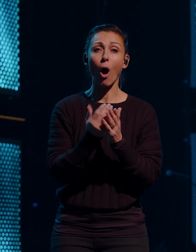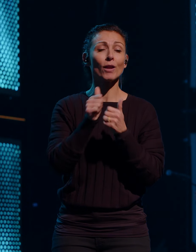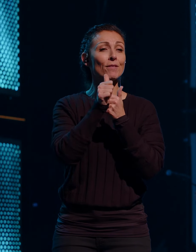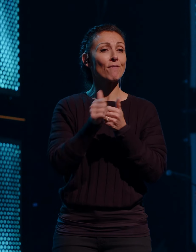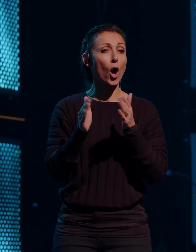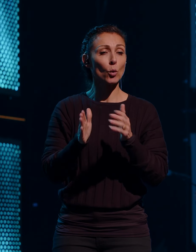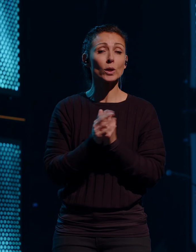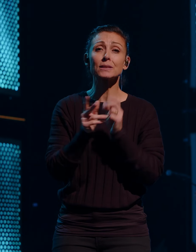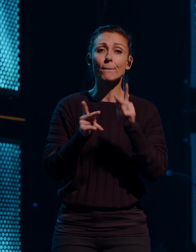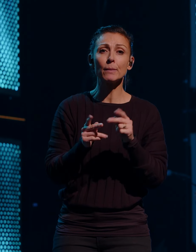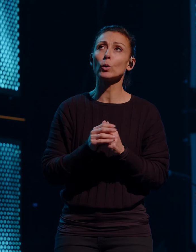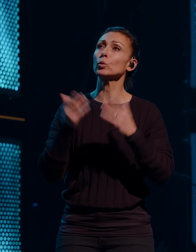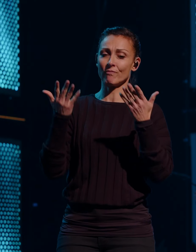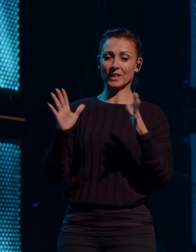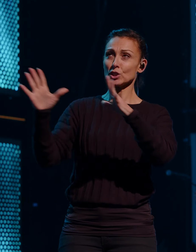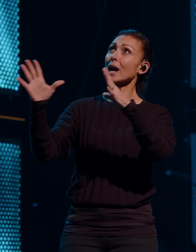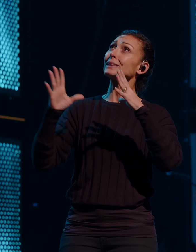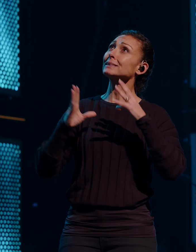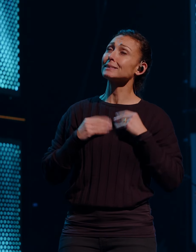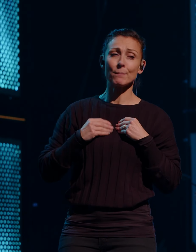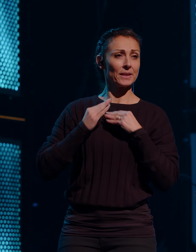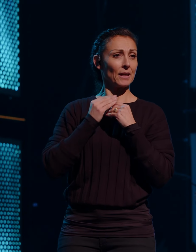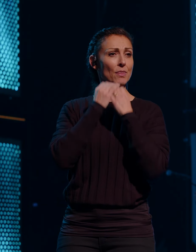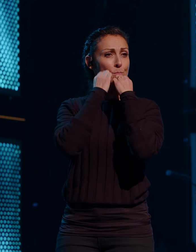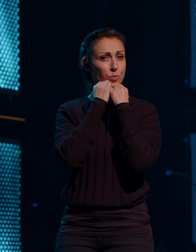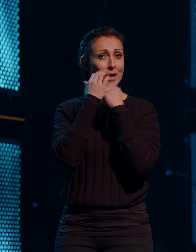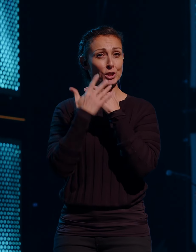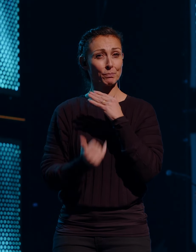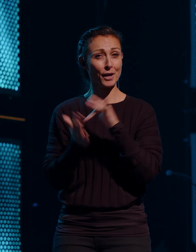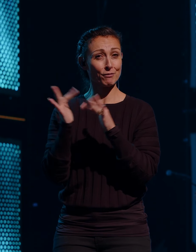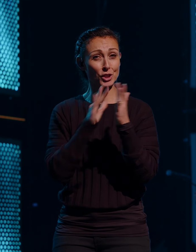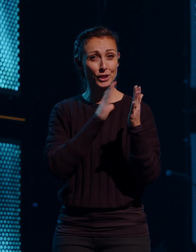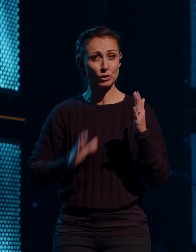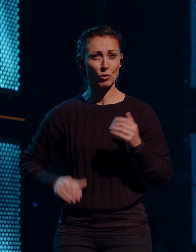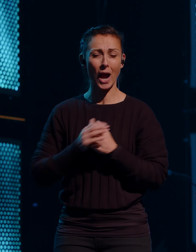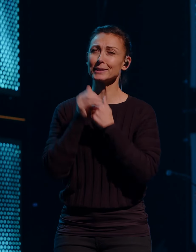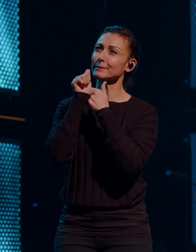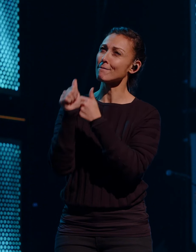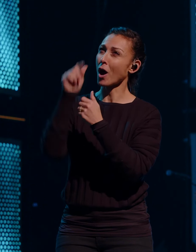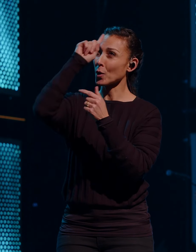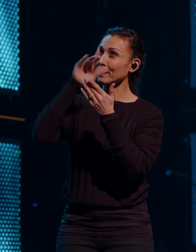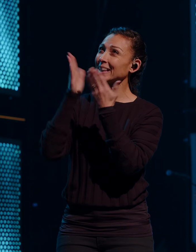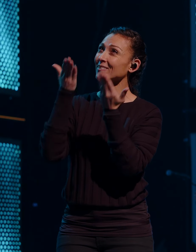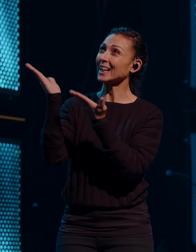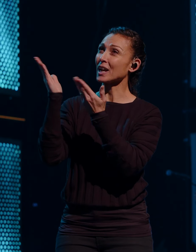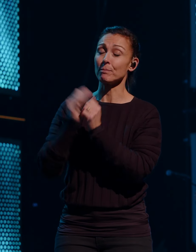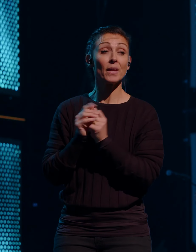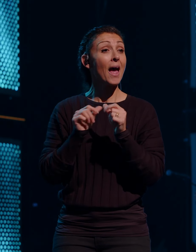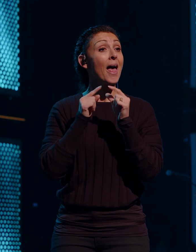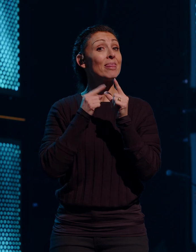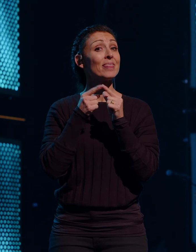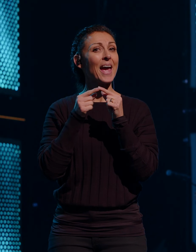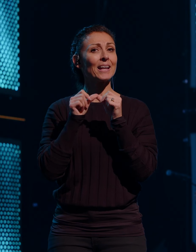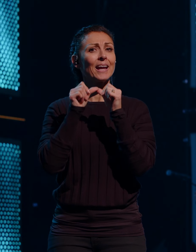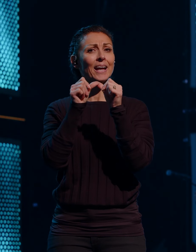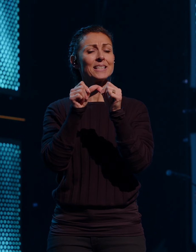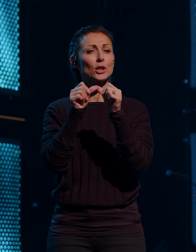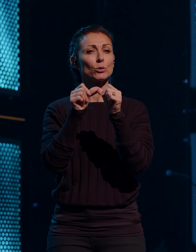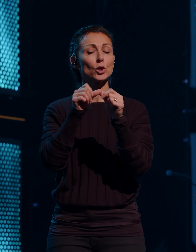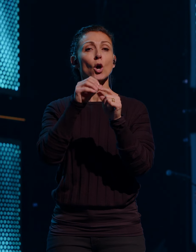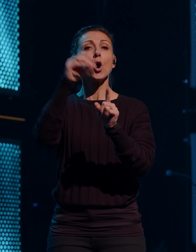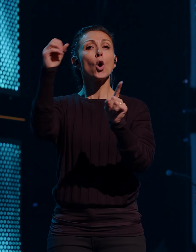Christ, believing in him. Then he goes on to say in verse 2 again, grace to you and peace